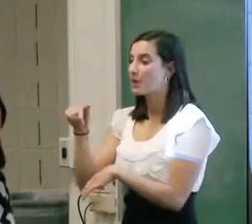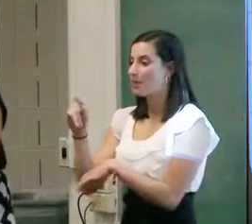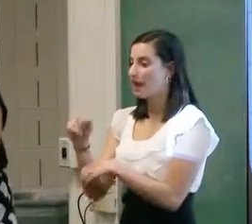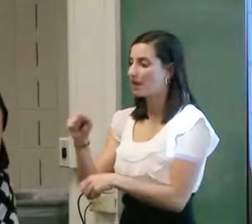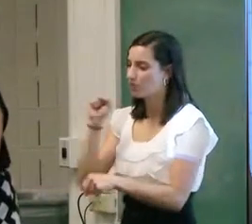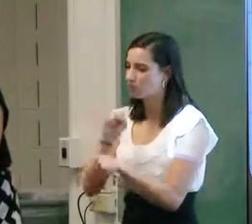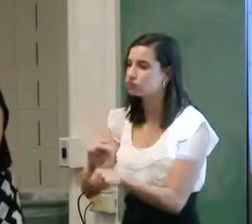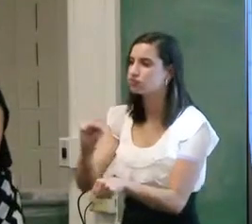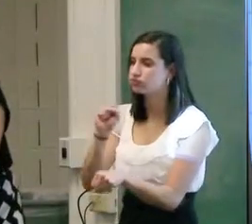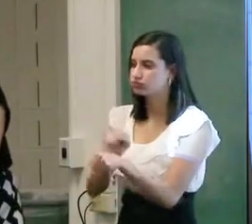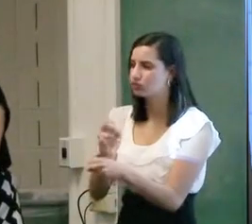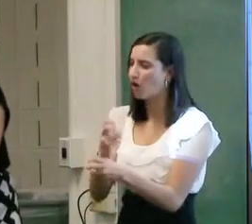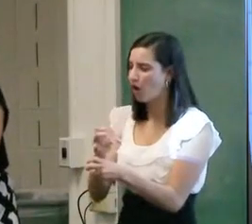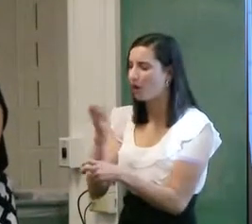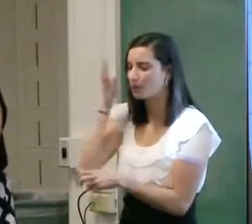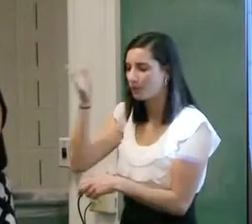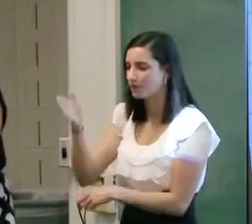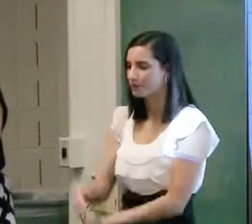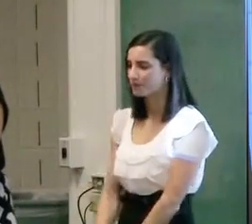prove that I can do it.